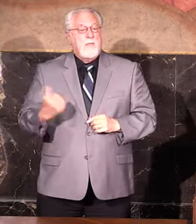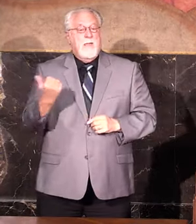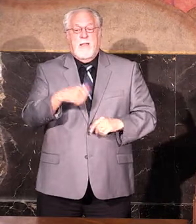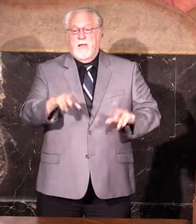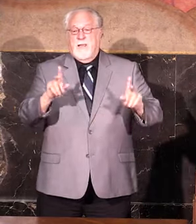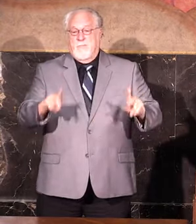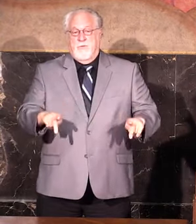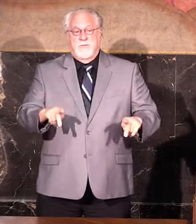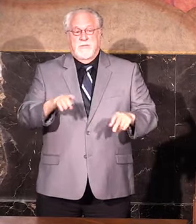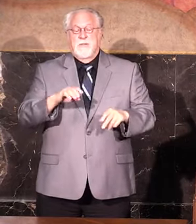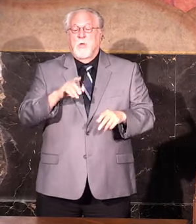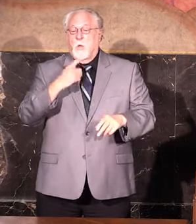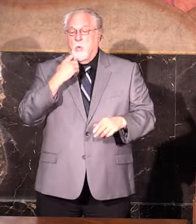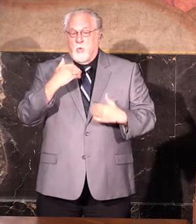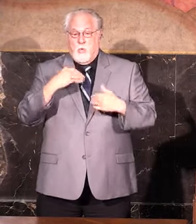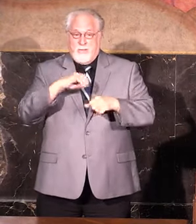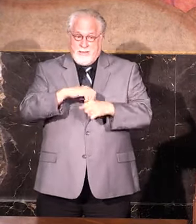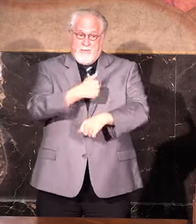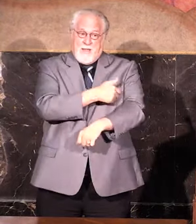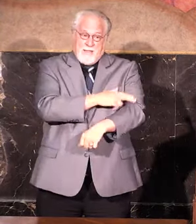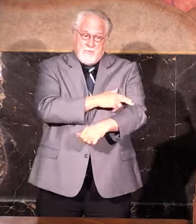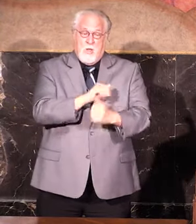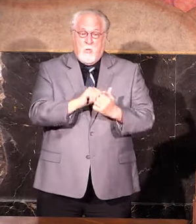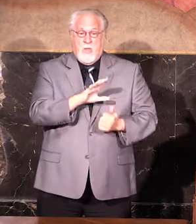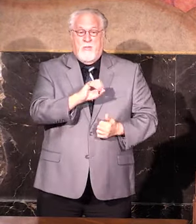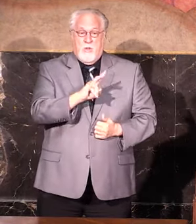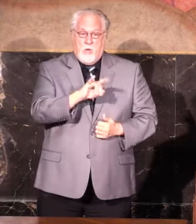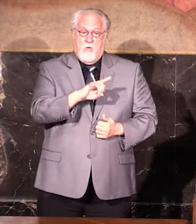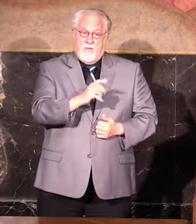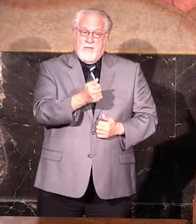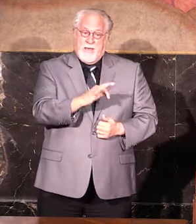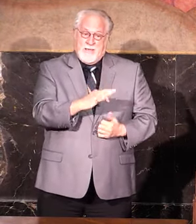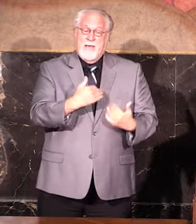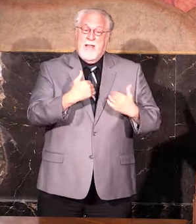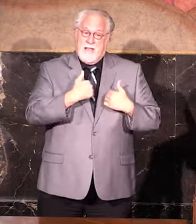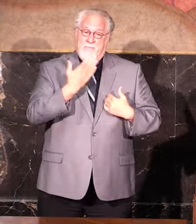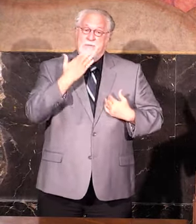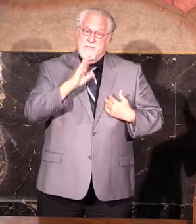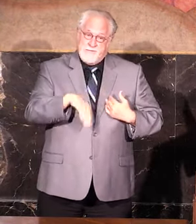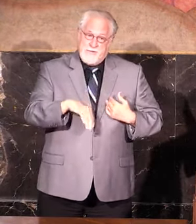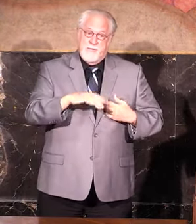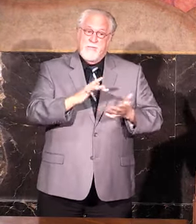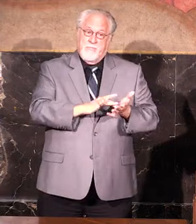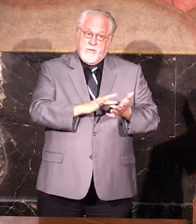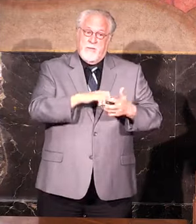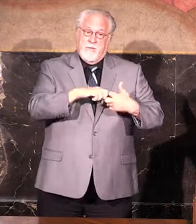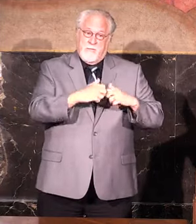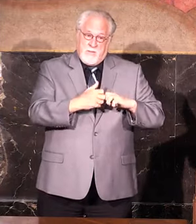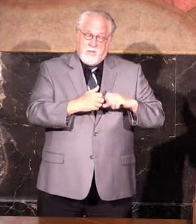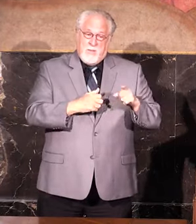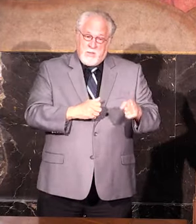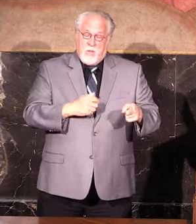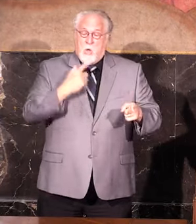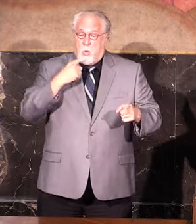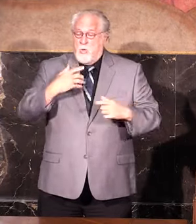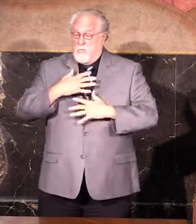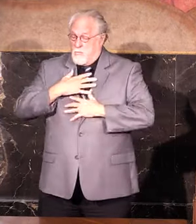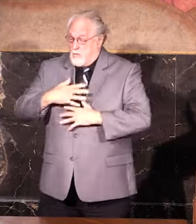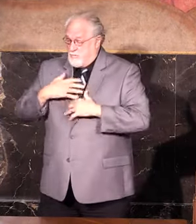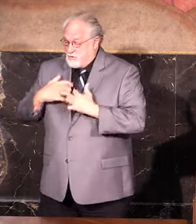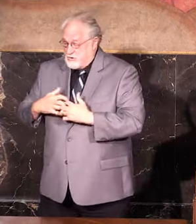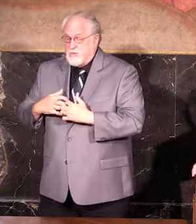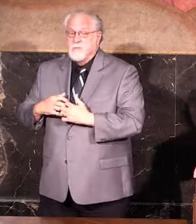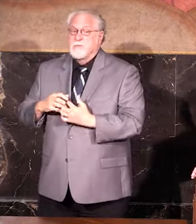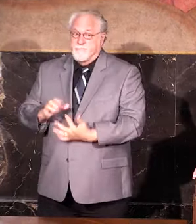anybody in the hospital with COVID-19 has a very serious medical condition, and those people on ventilators